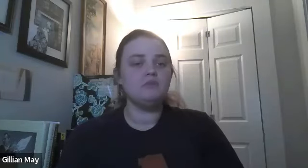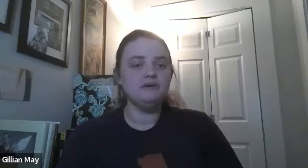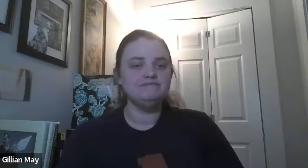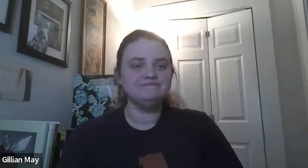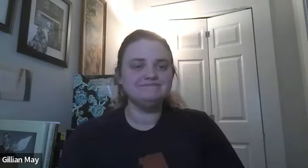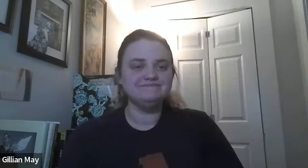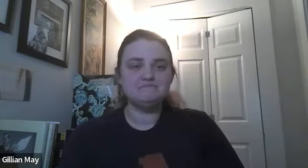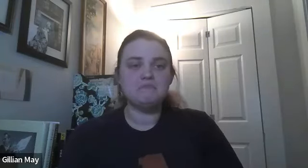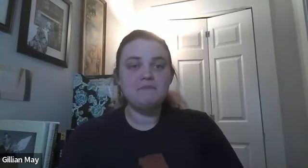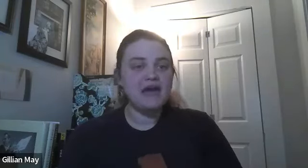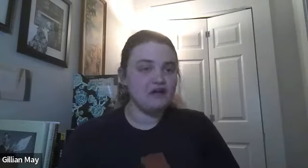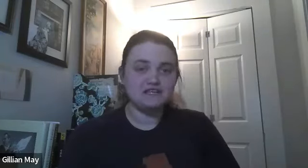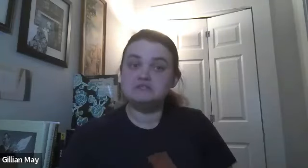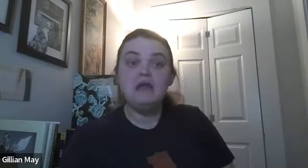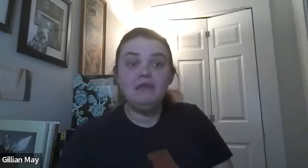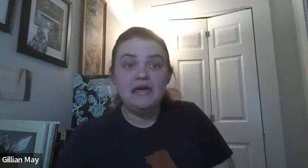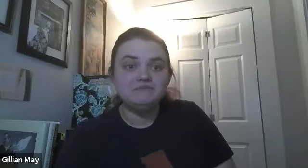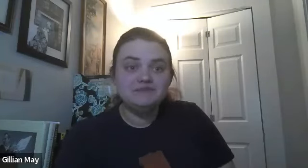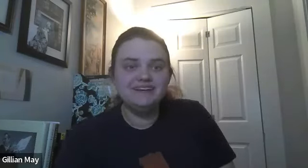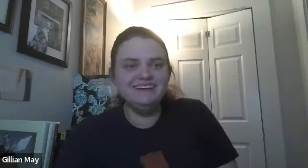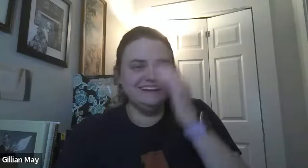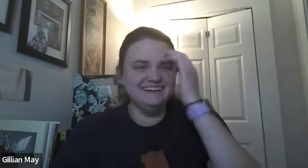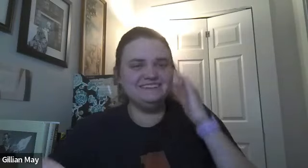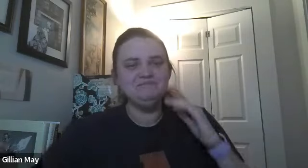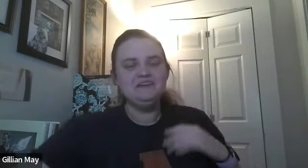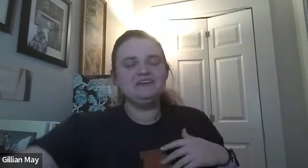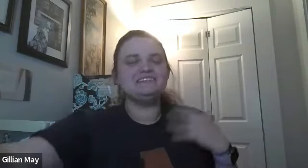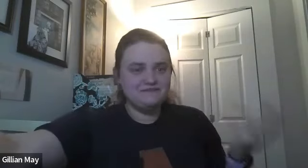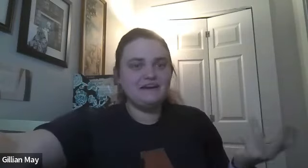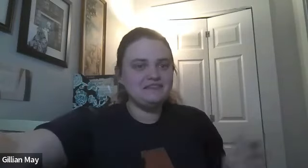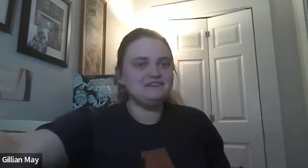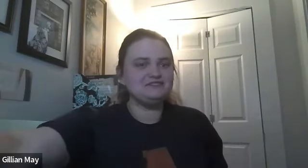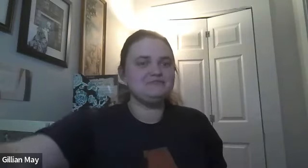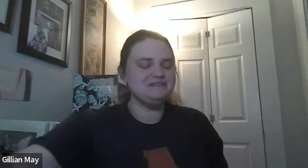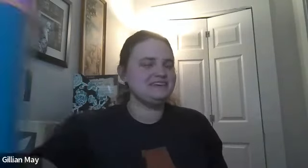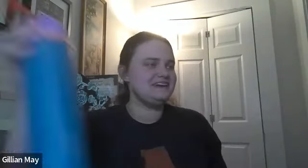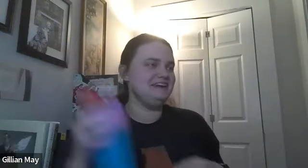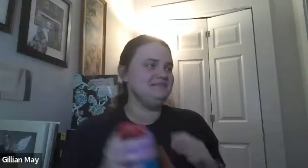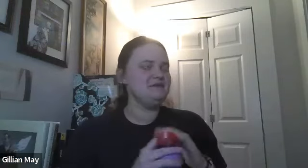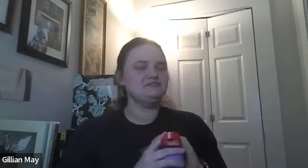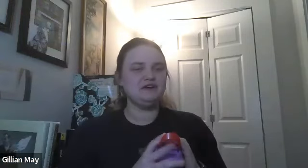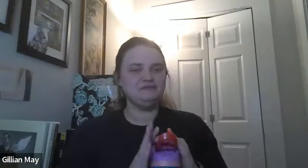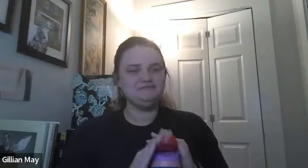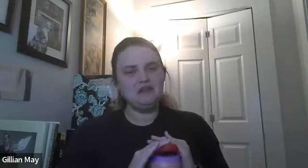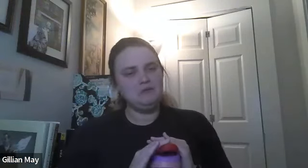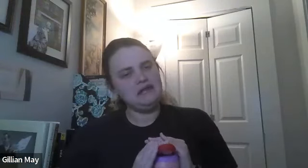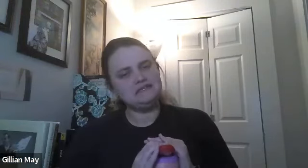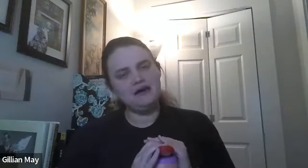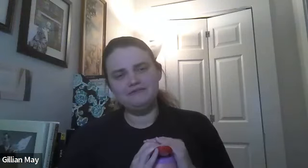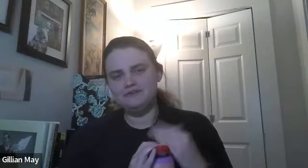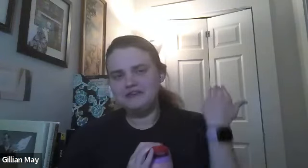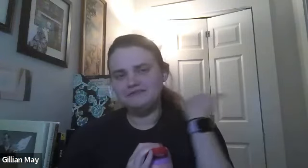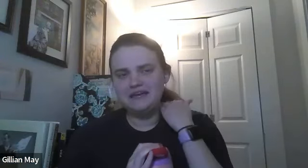boy, my math class was not lame. Because then I finally understood what he was saying. So when in doubt, if you think of lame,